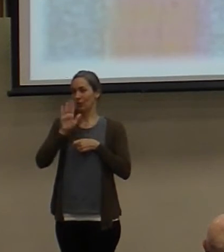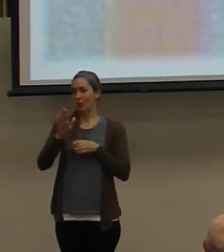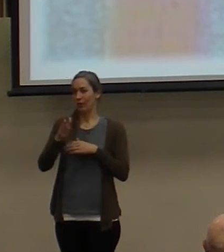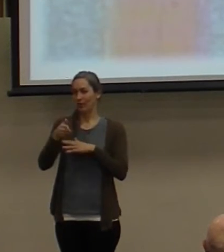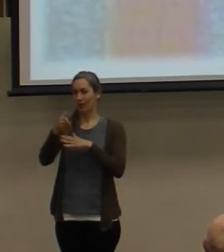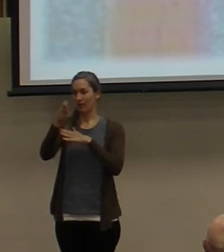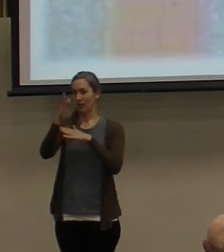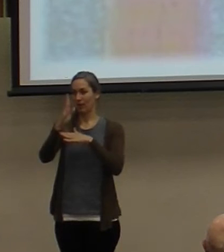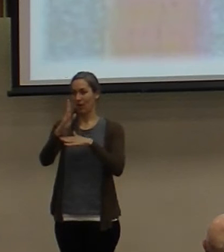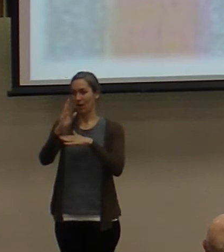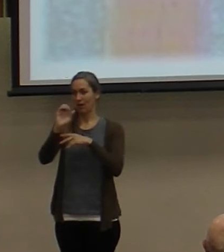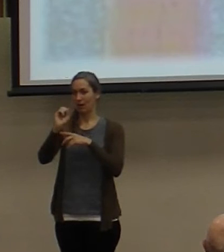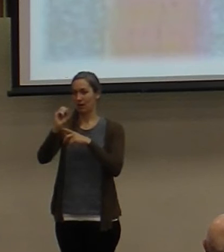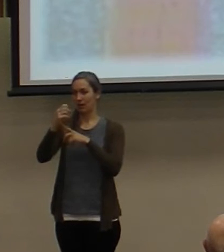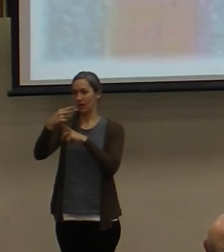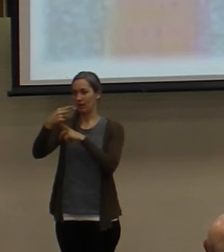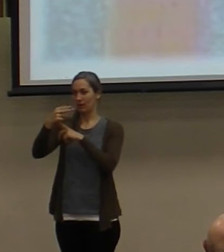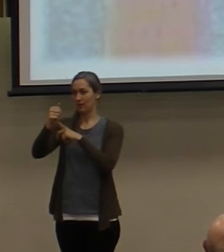life.